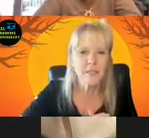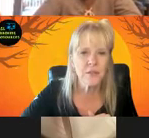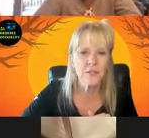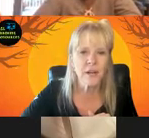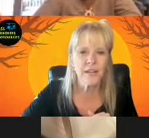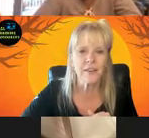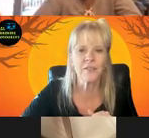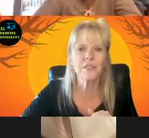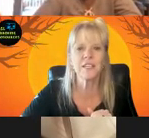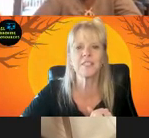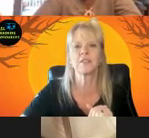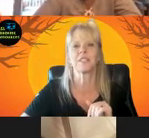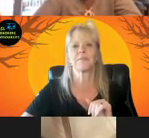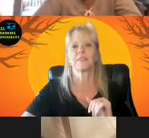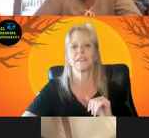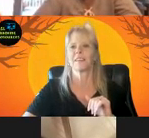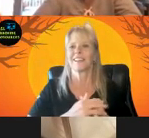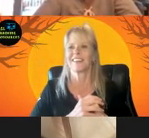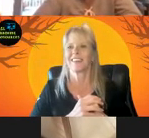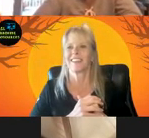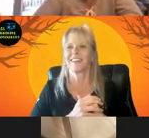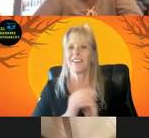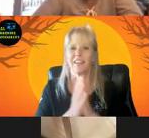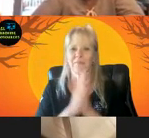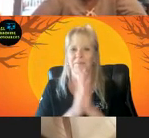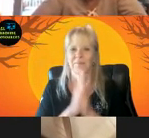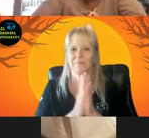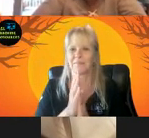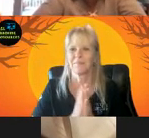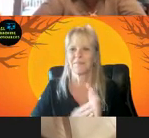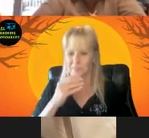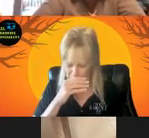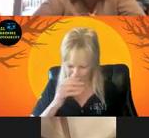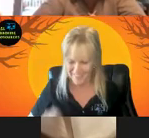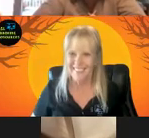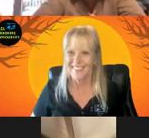if the easier one is right here. We'll do the easier one. Okay.